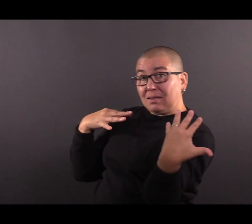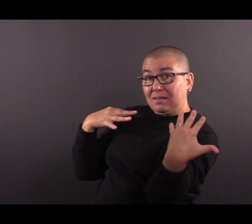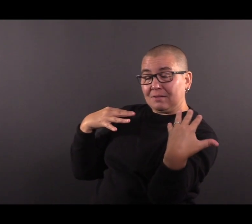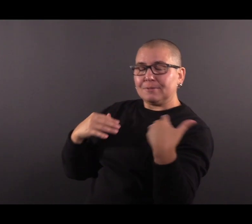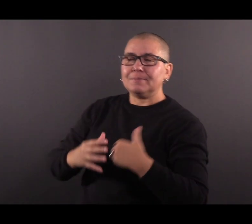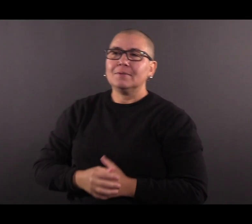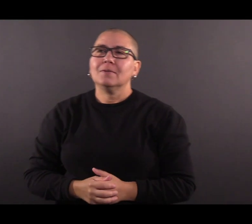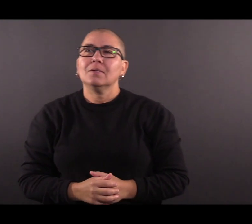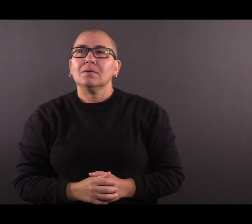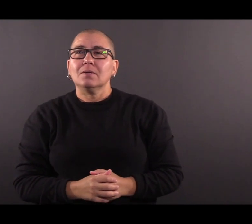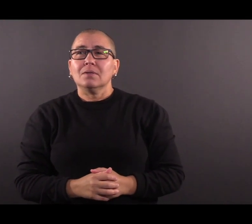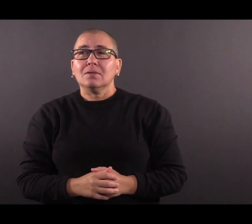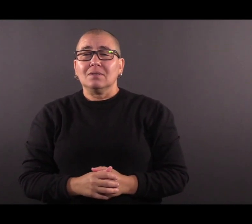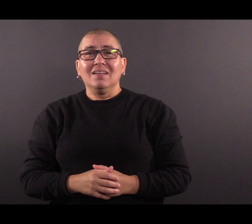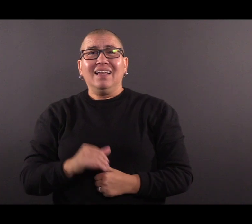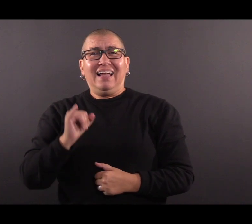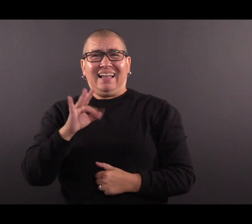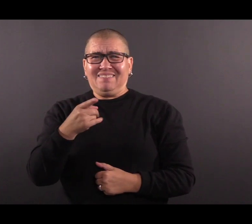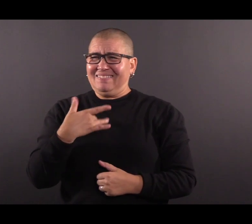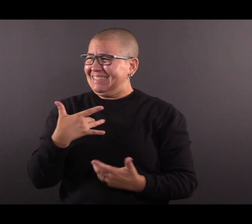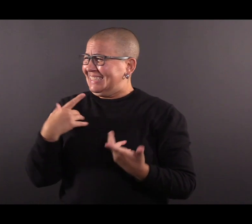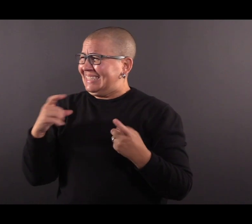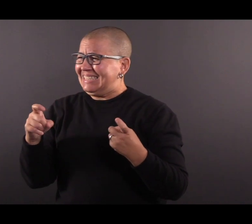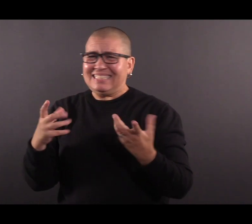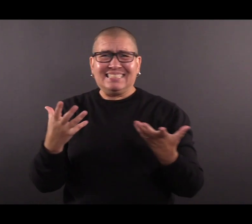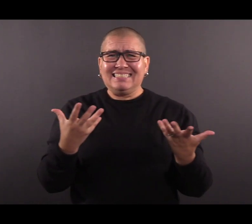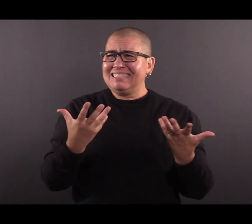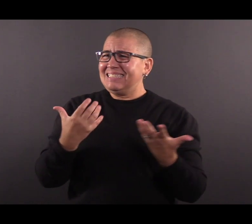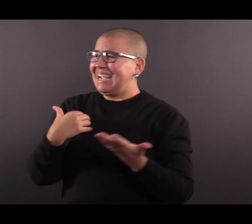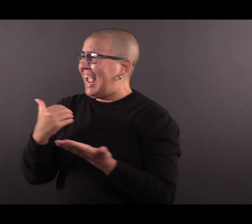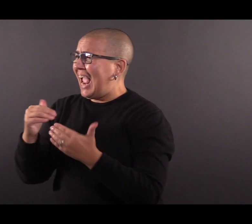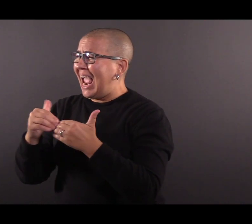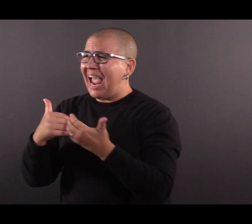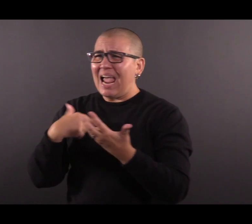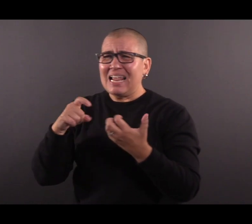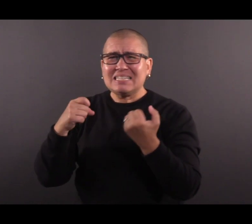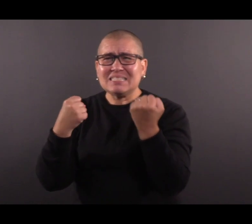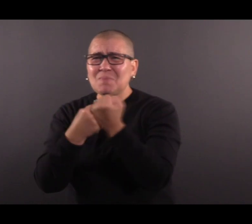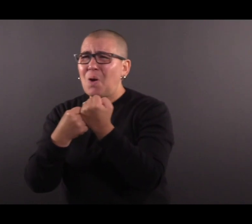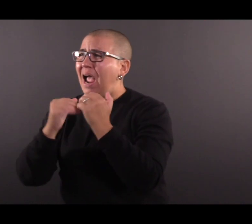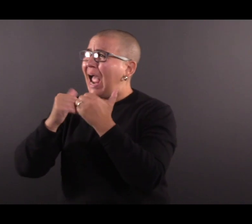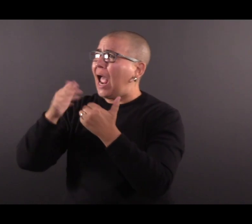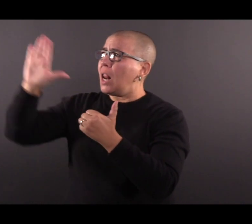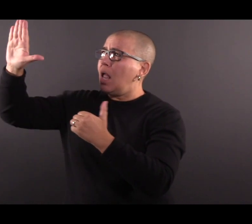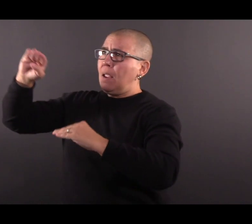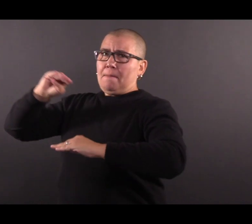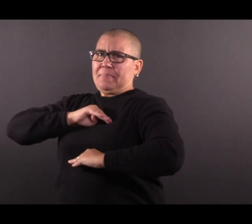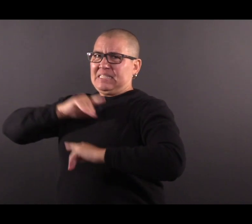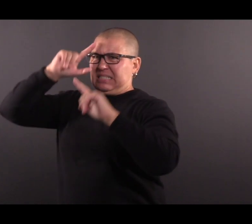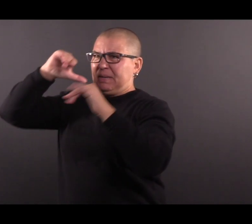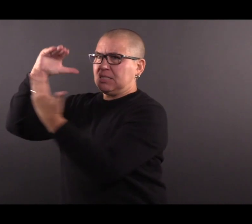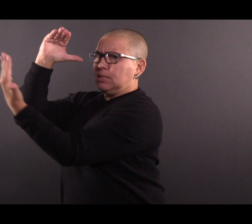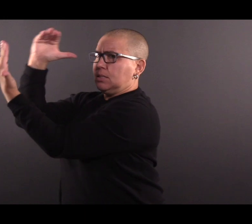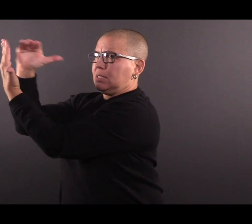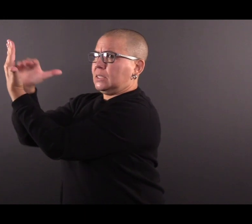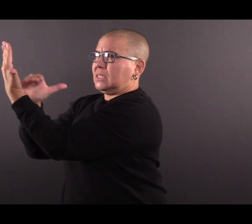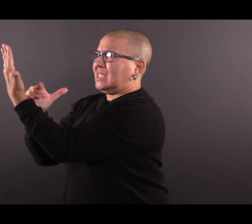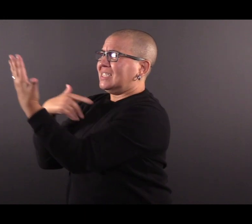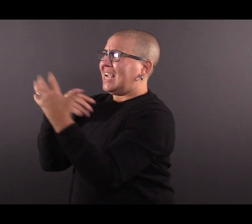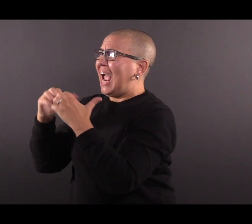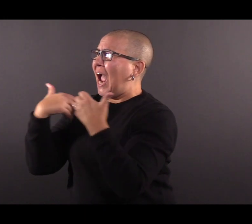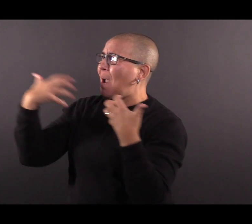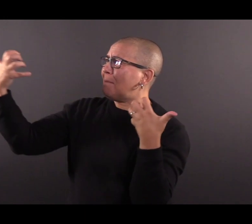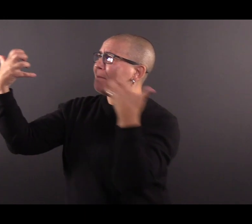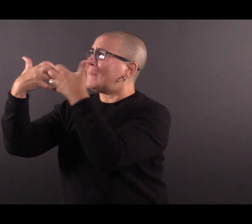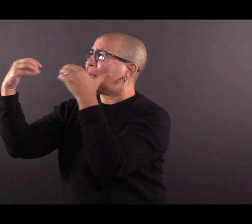Contact the coalition if you need support in establishing a federally compliant financial infrastructure. It can be challenging to locate this